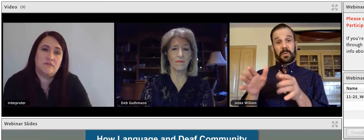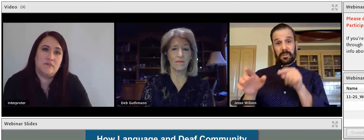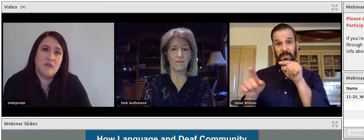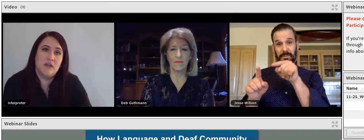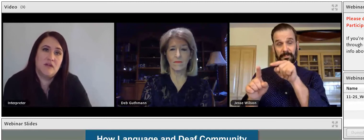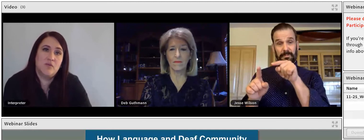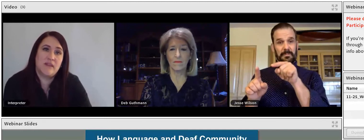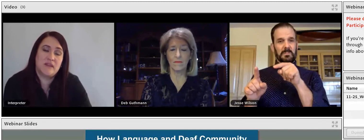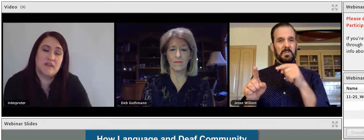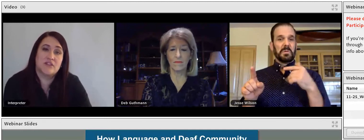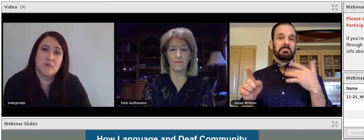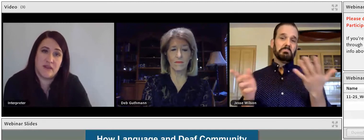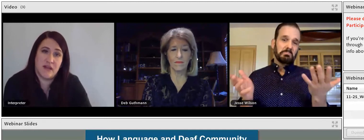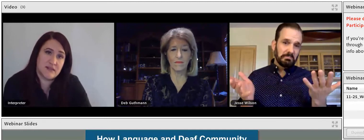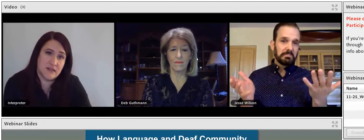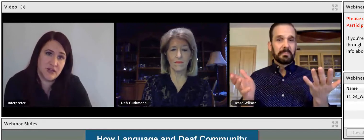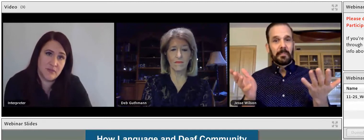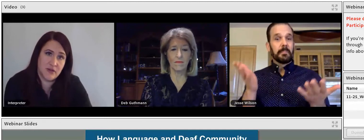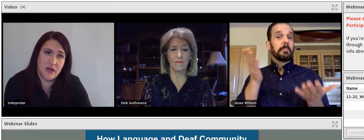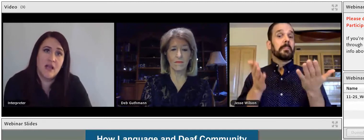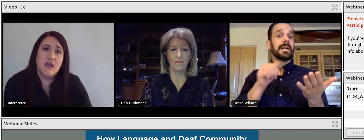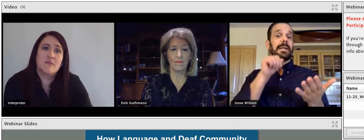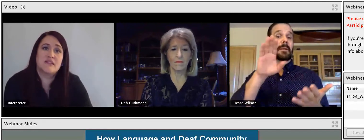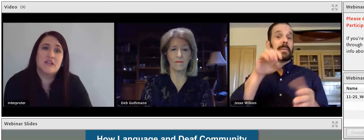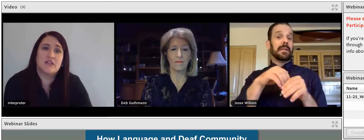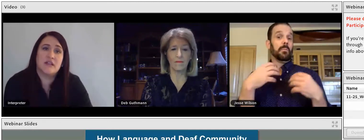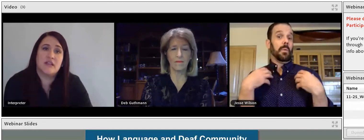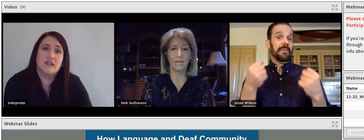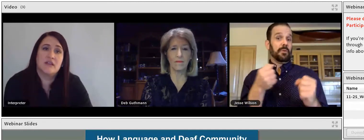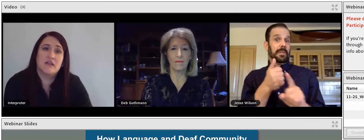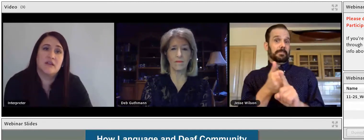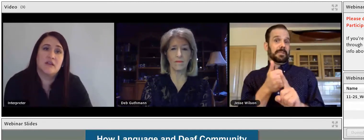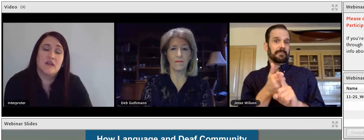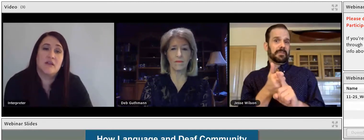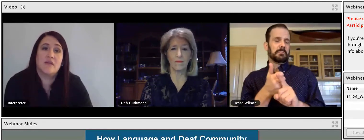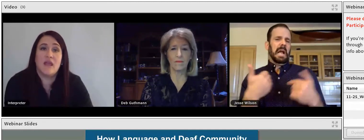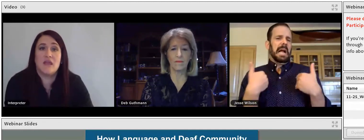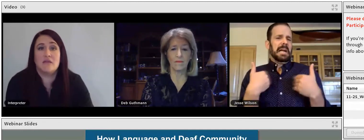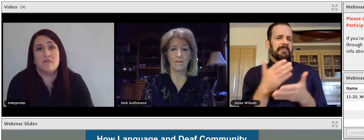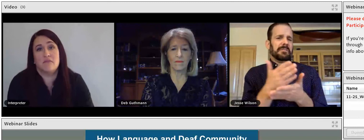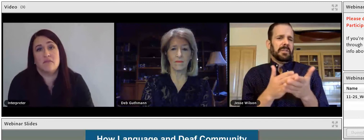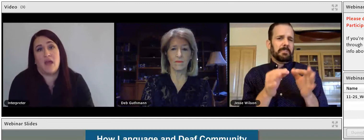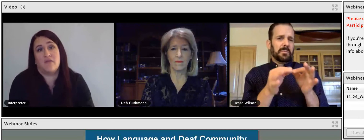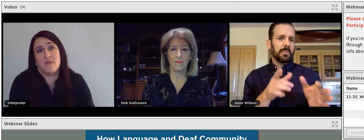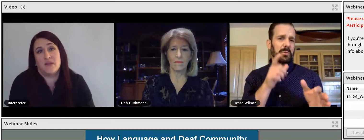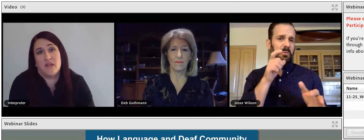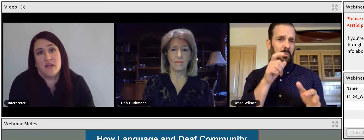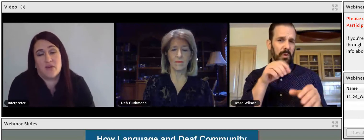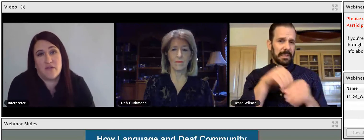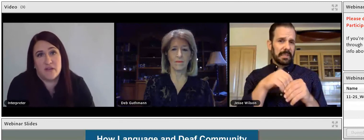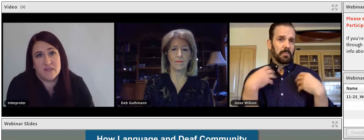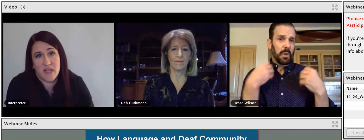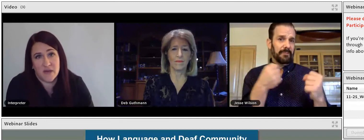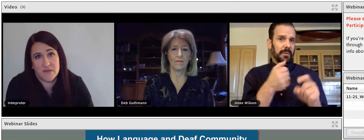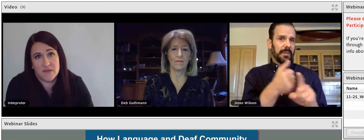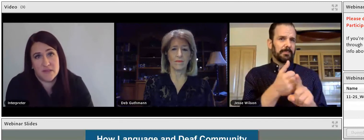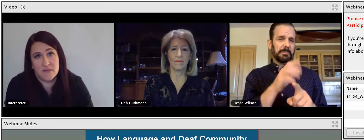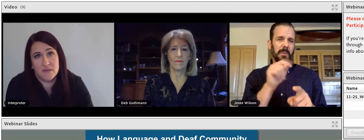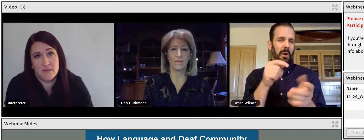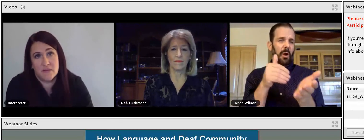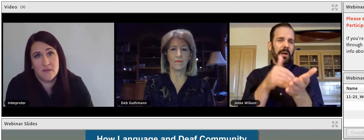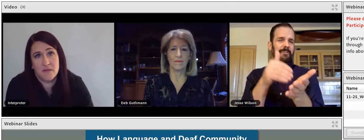Also, with an ASL interpreter, potentially they have not been in